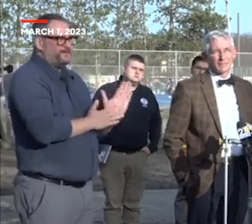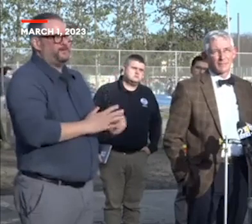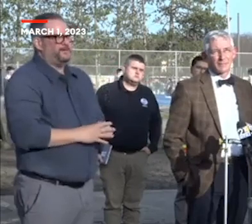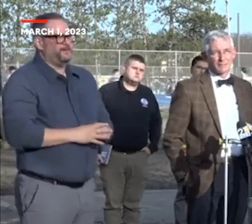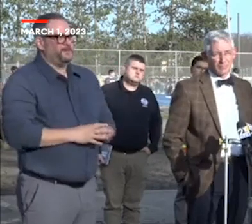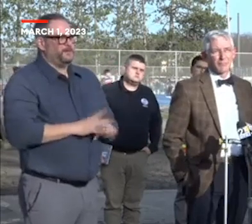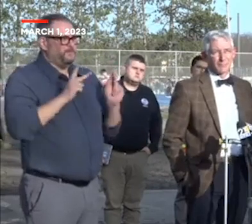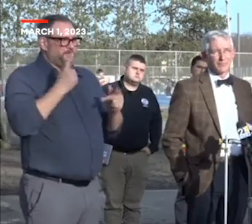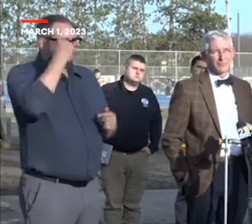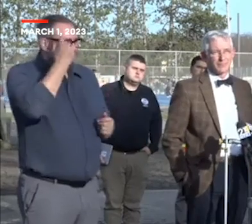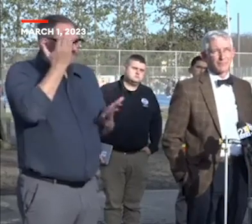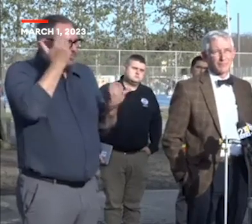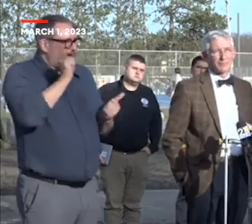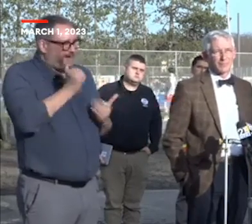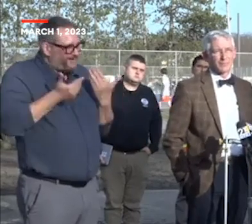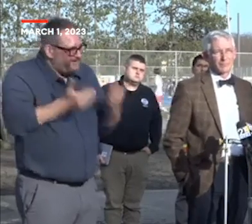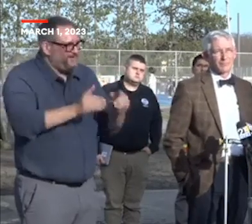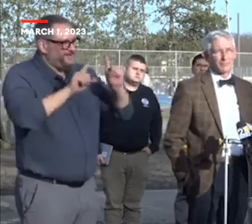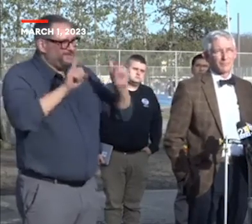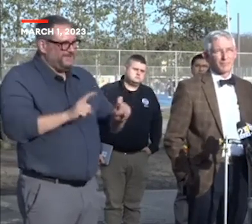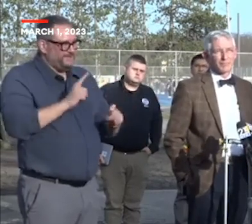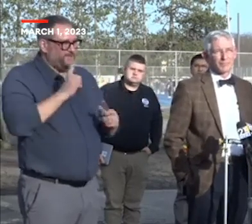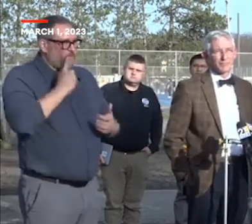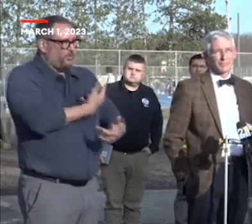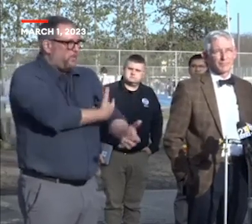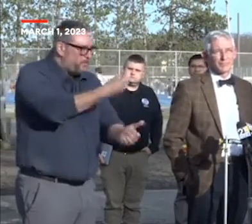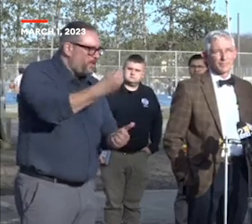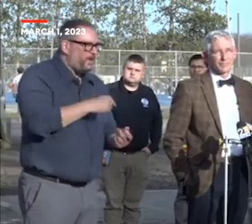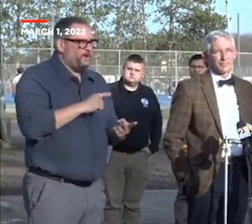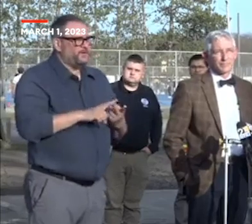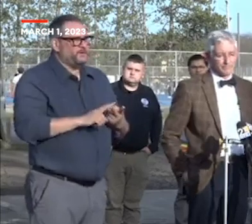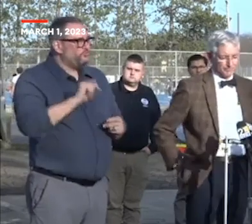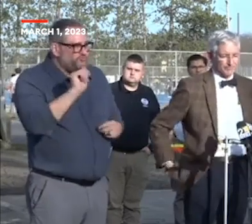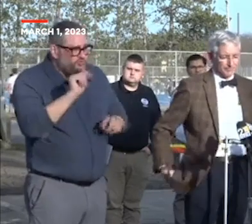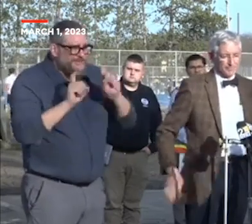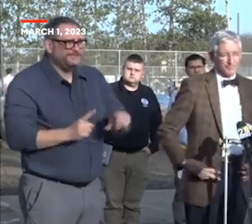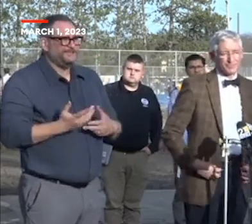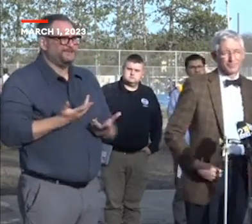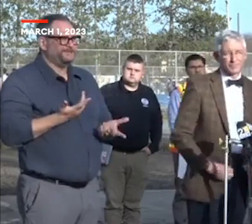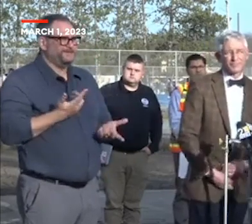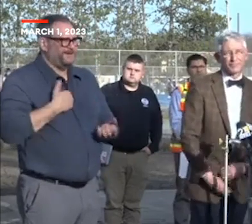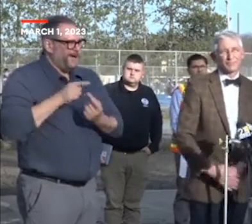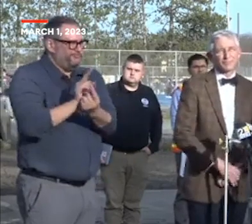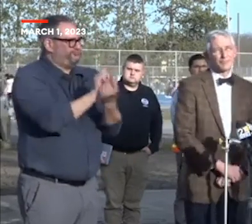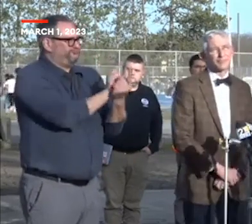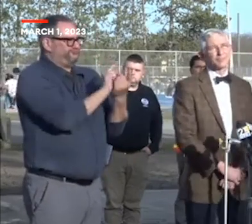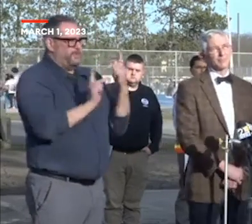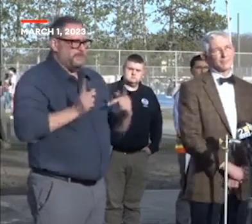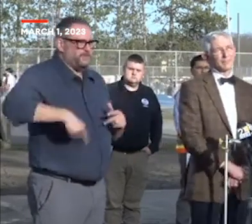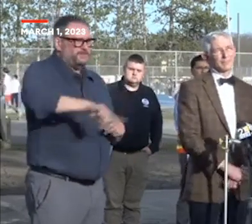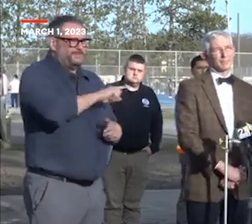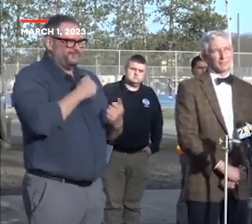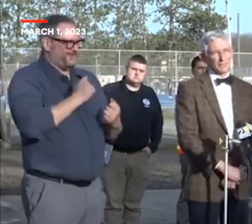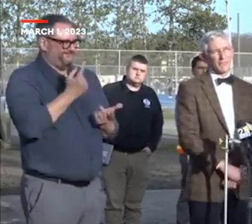isn't testing available, blood testing and urine testing. I've met with a group of residents who are trying to figure out, you know, how to get